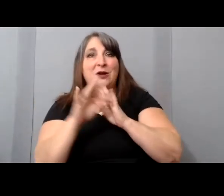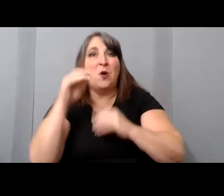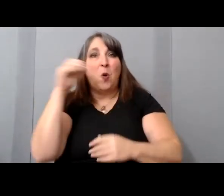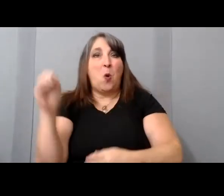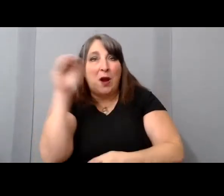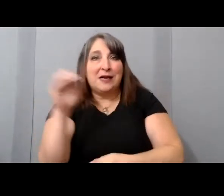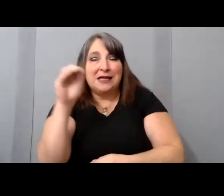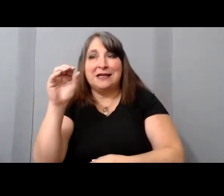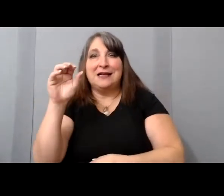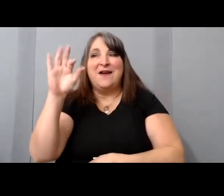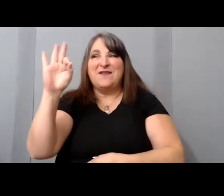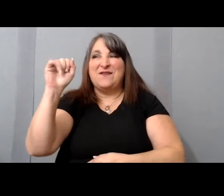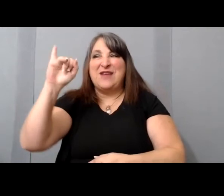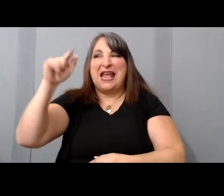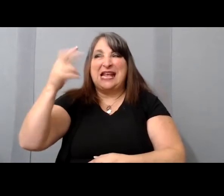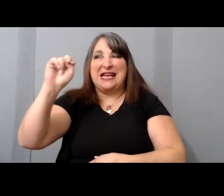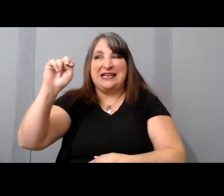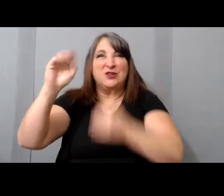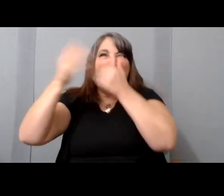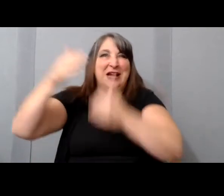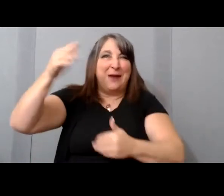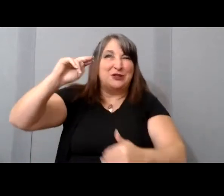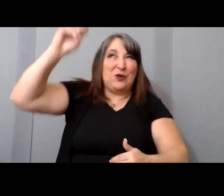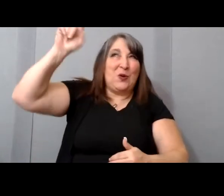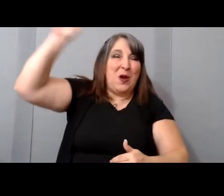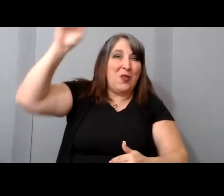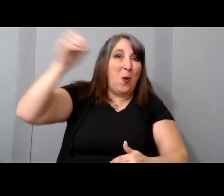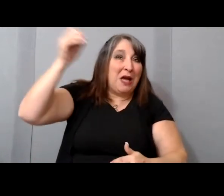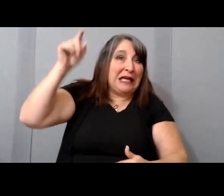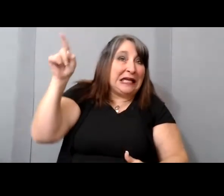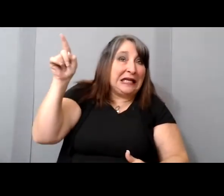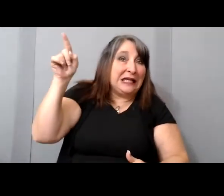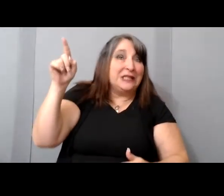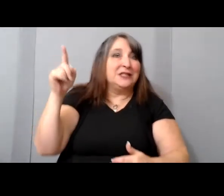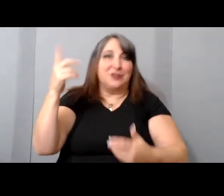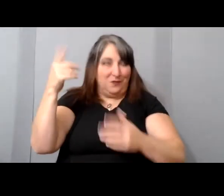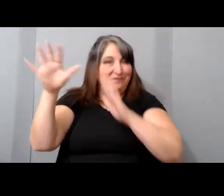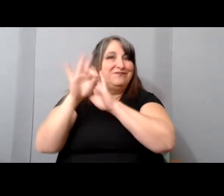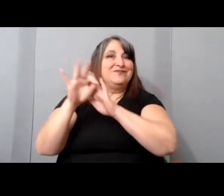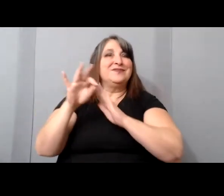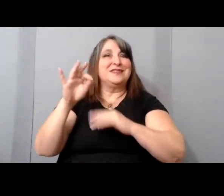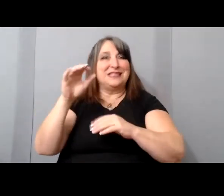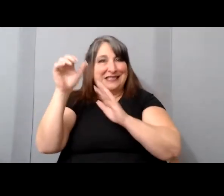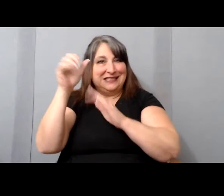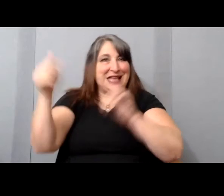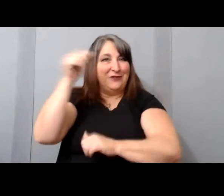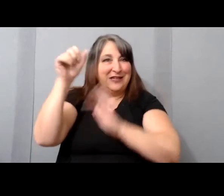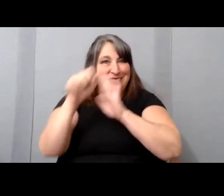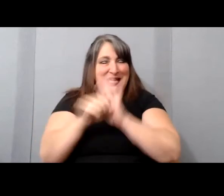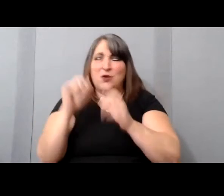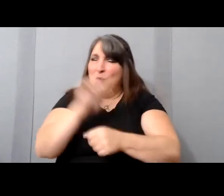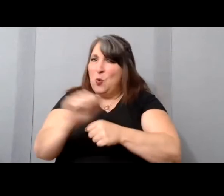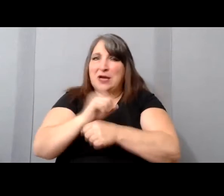Shemia Fagan in our neighbor to the north. So the work continues in this critical election